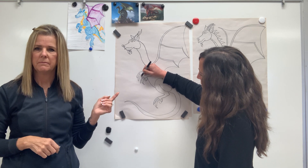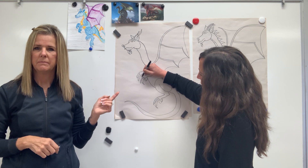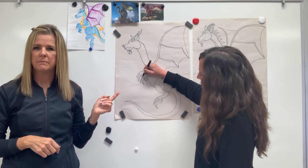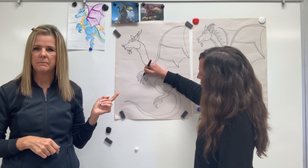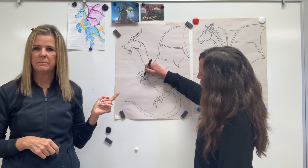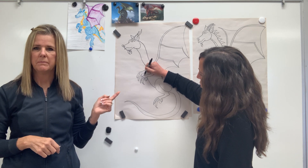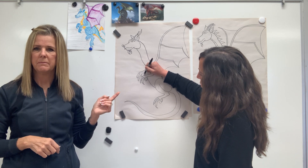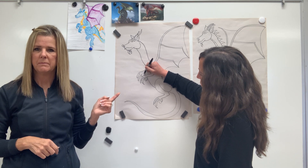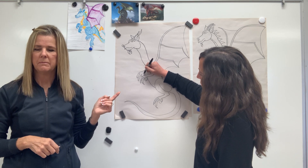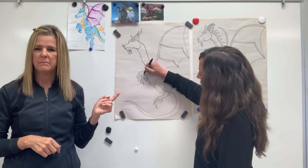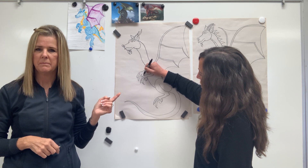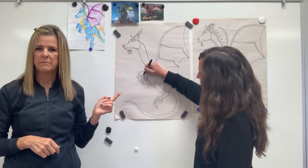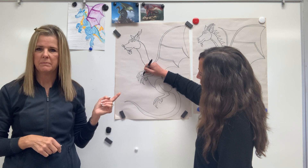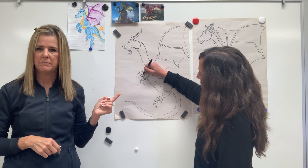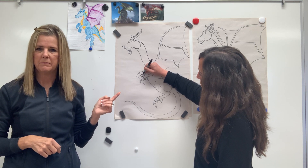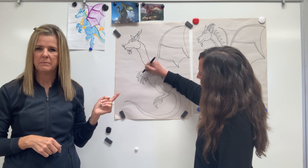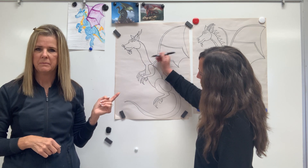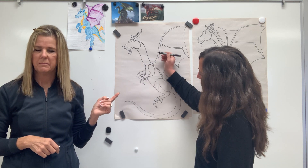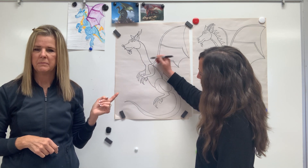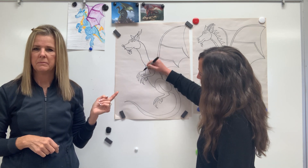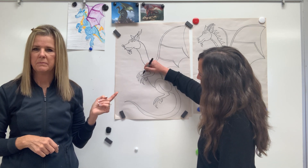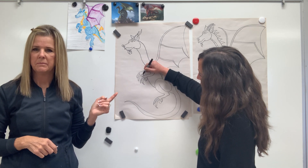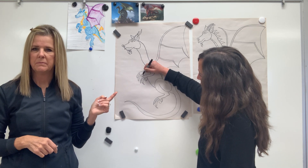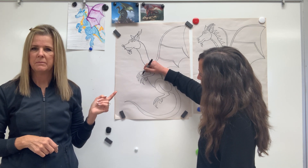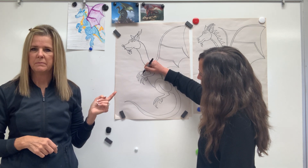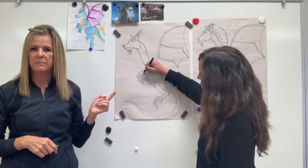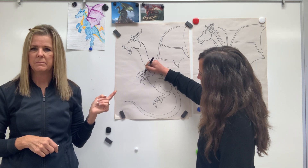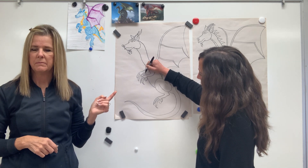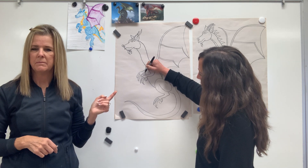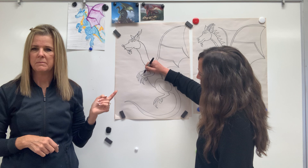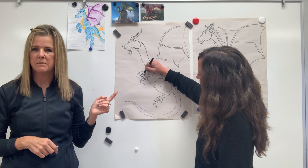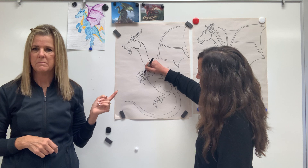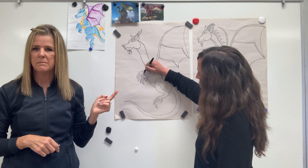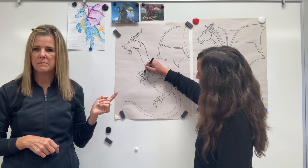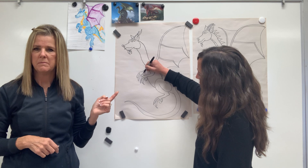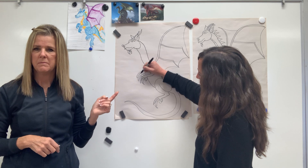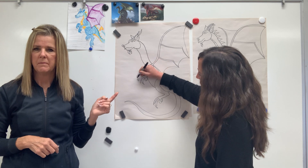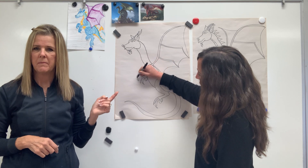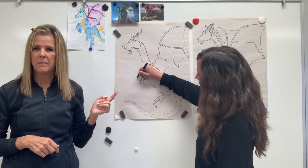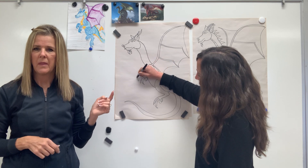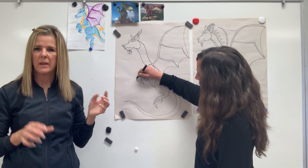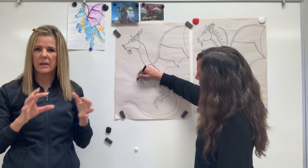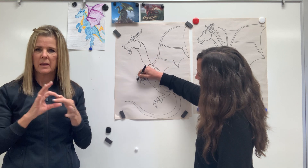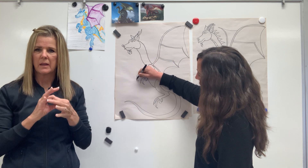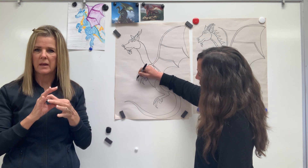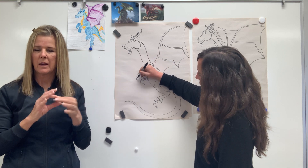I'm gonna make another curved finger up and just make it touch.